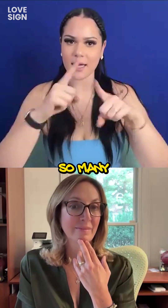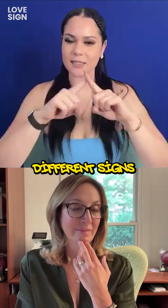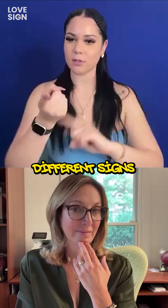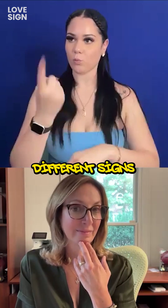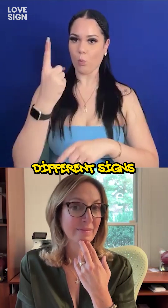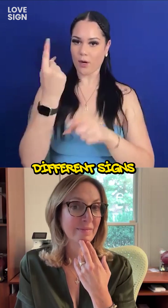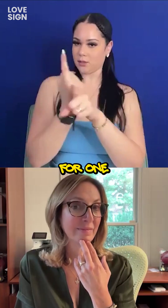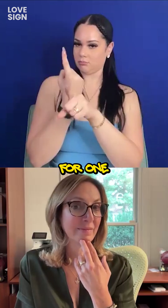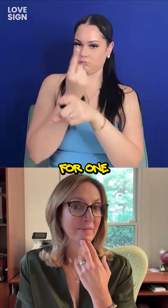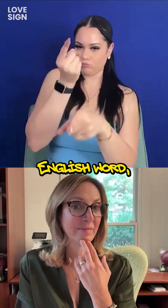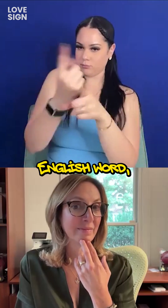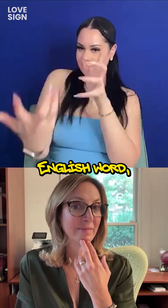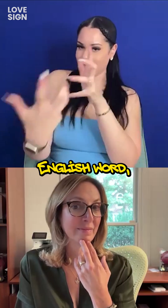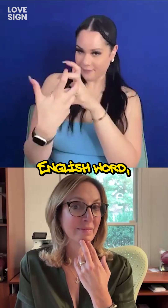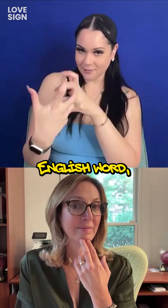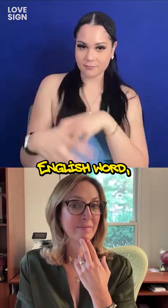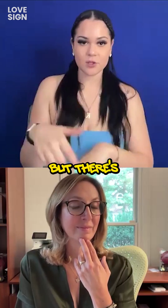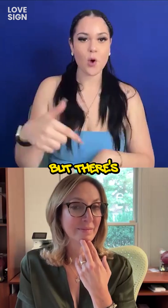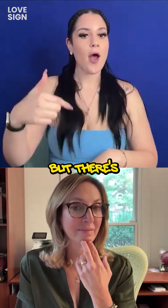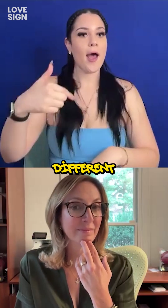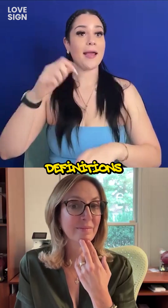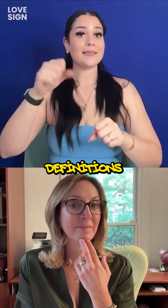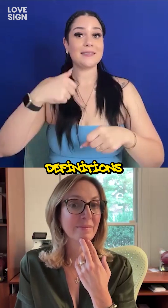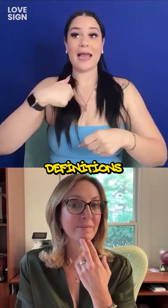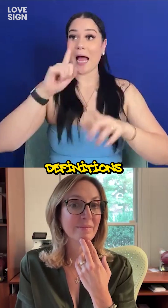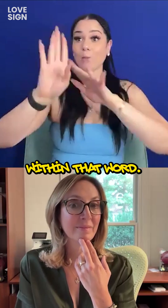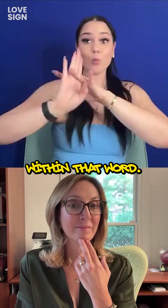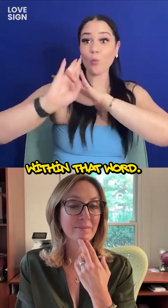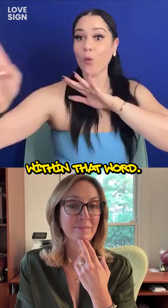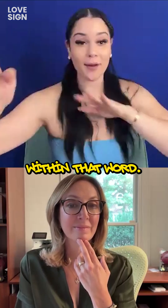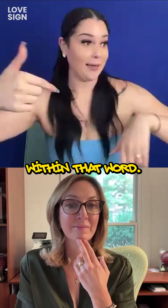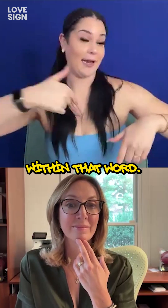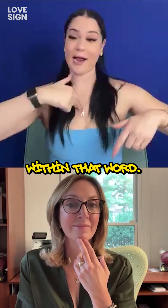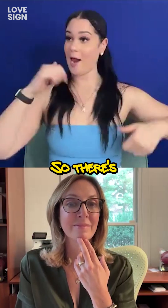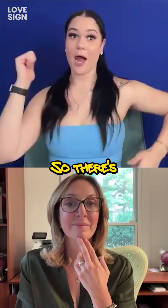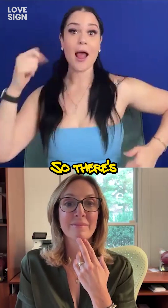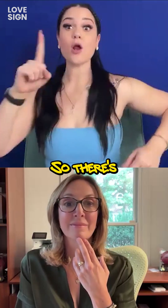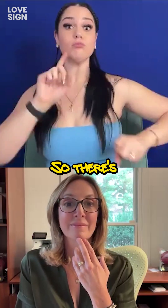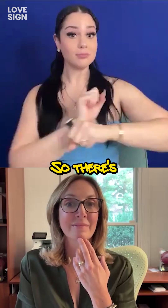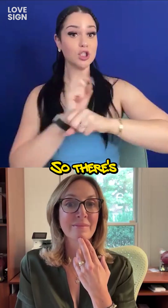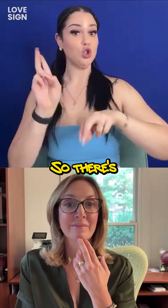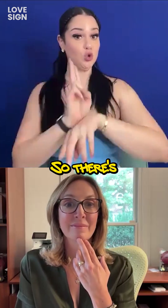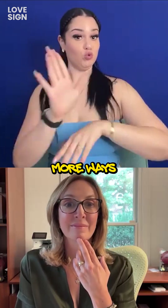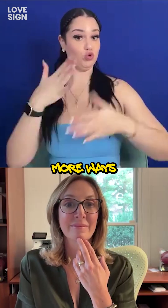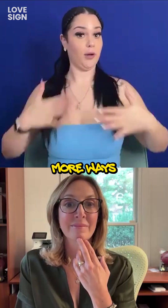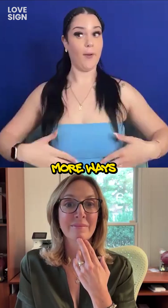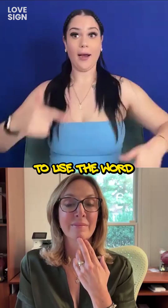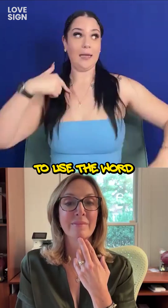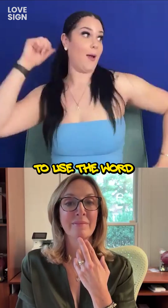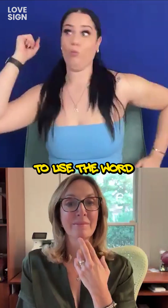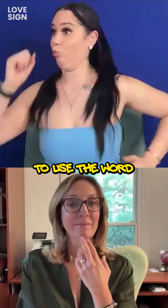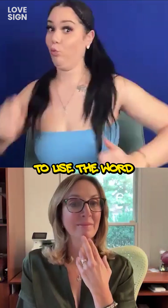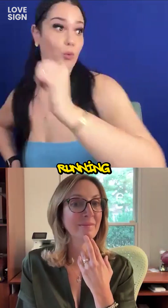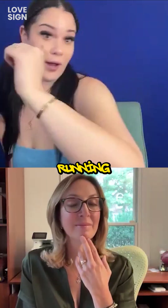there's so many different signs for one English word, but there's different definitions within that word. So there's more ways